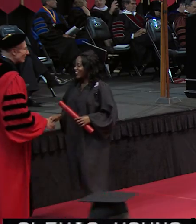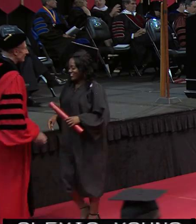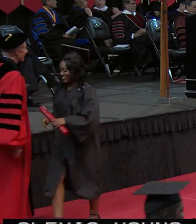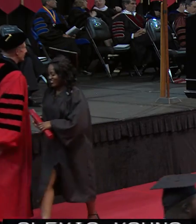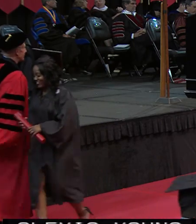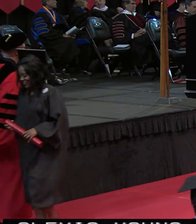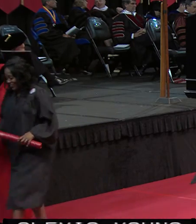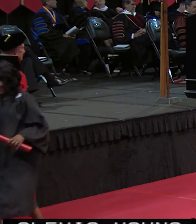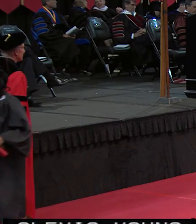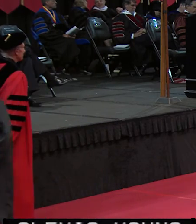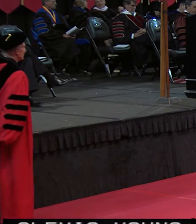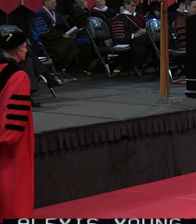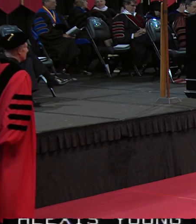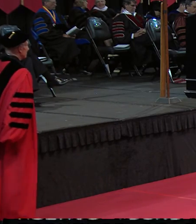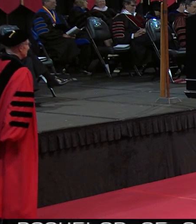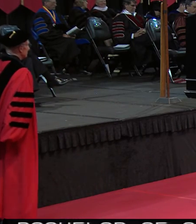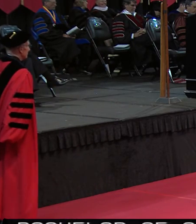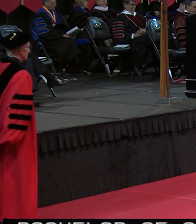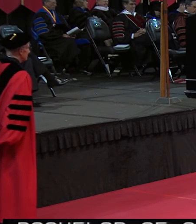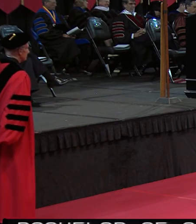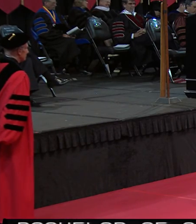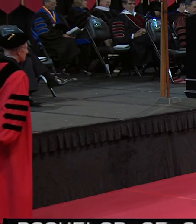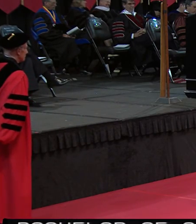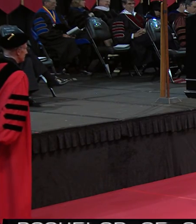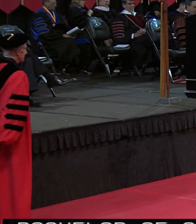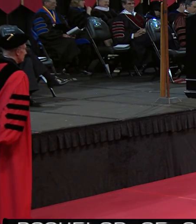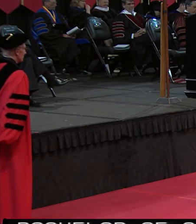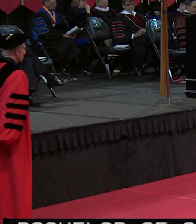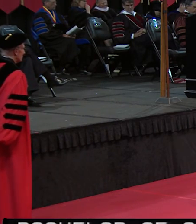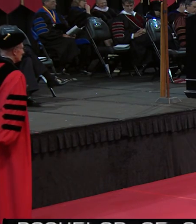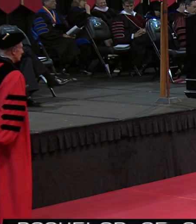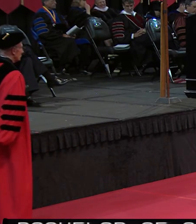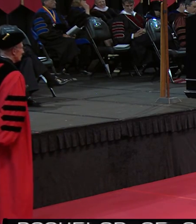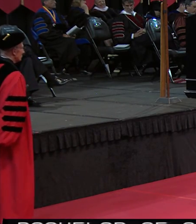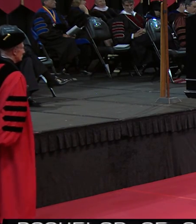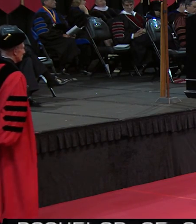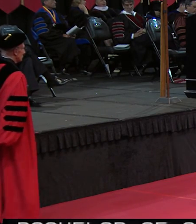Shaniqua Monet Castile.